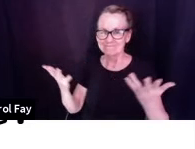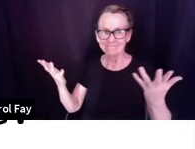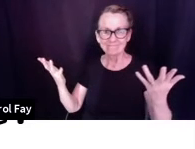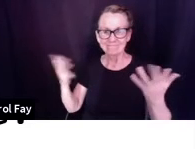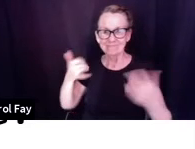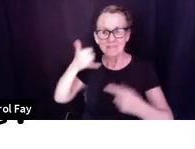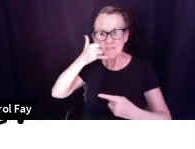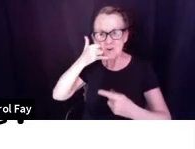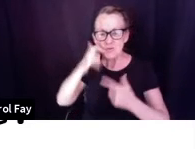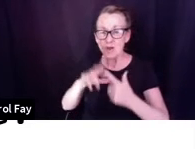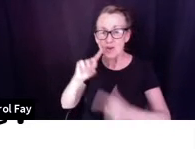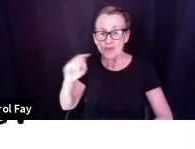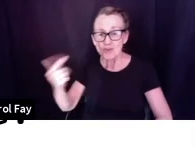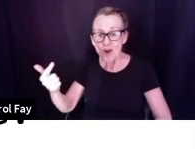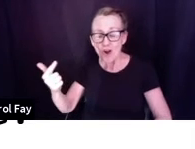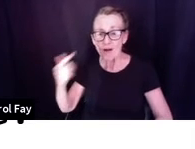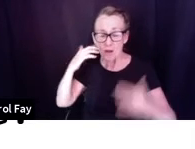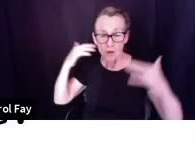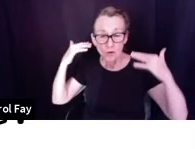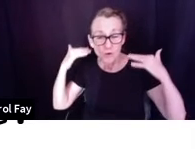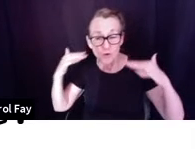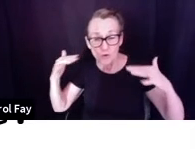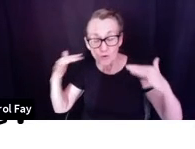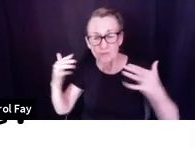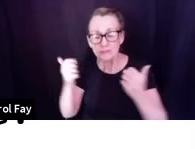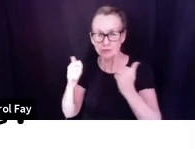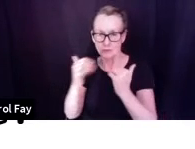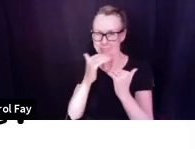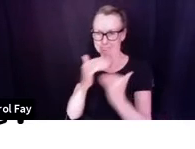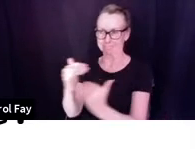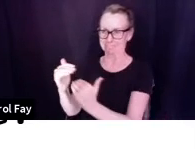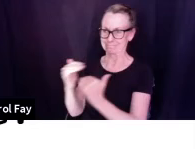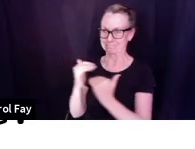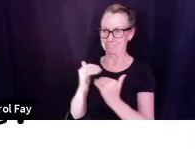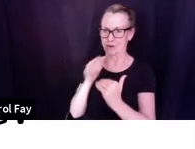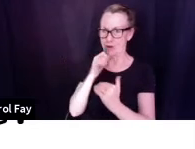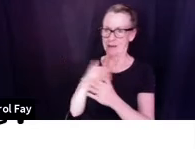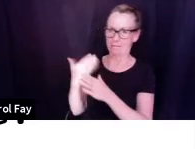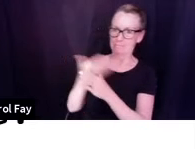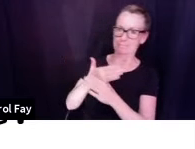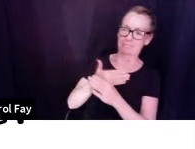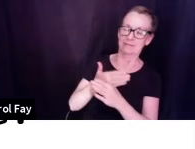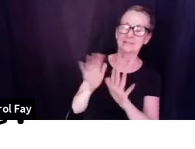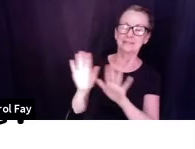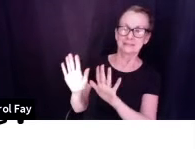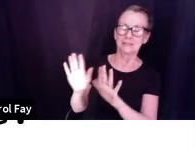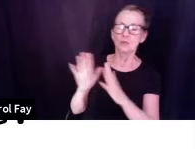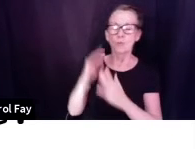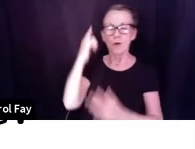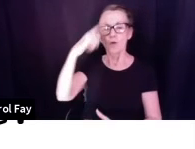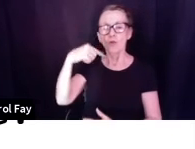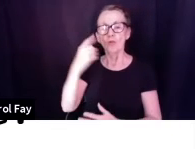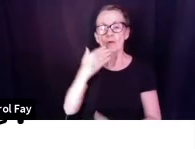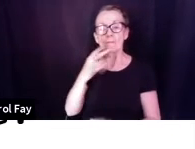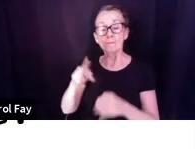phones, dogs, noises, or anything like that. Try to limit those and not have them there. You want everything to be professional. You